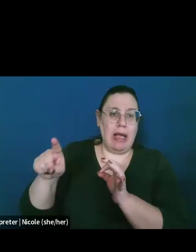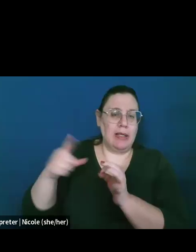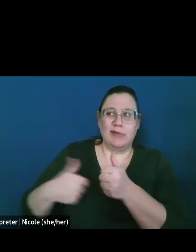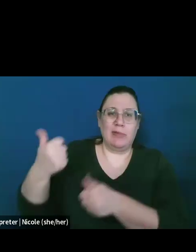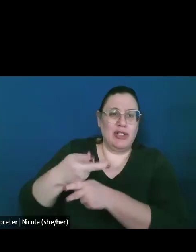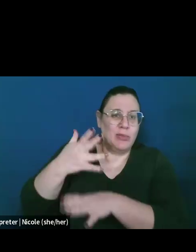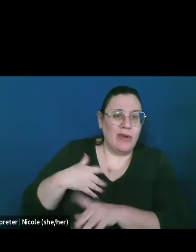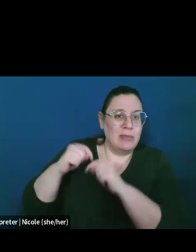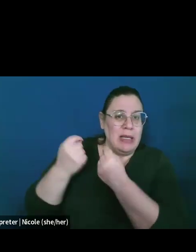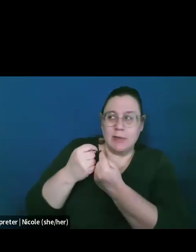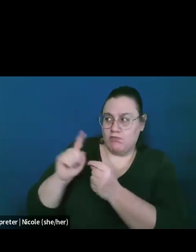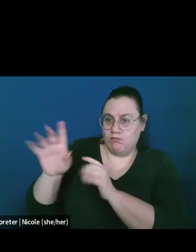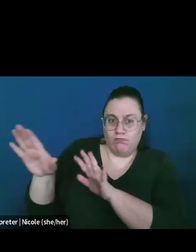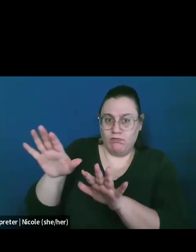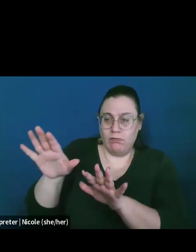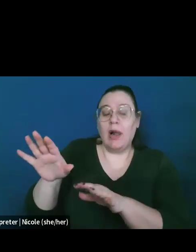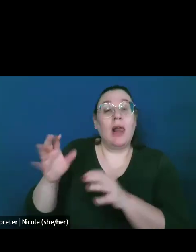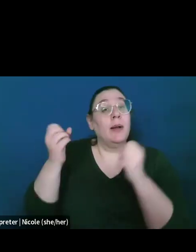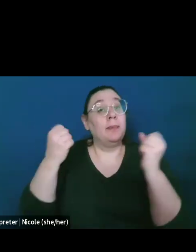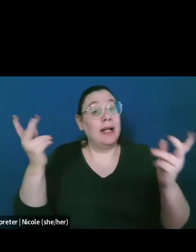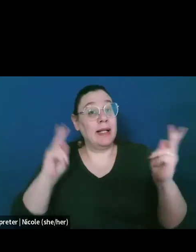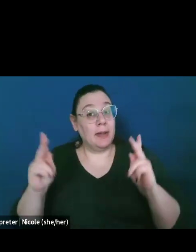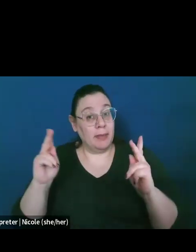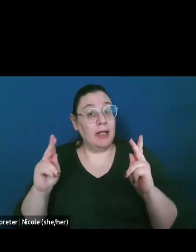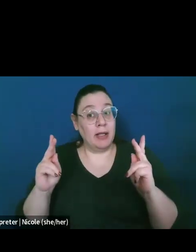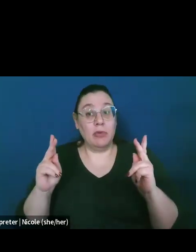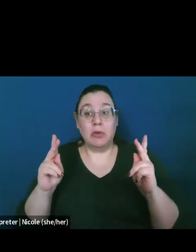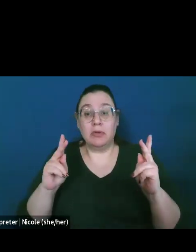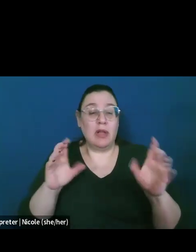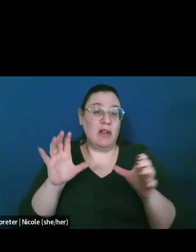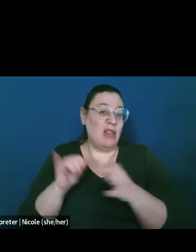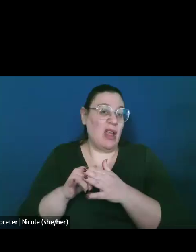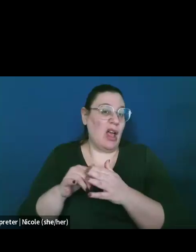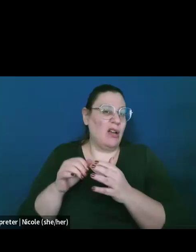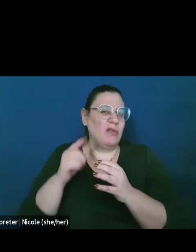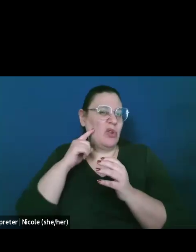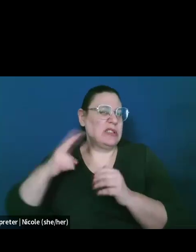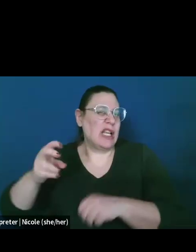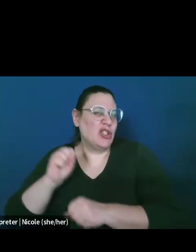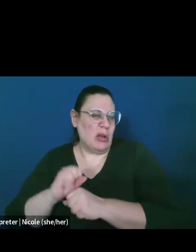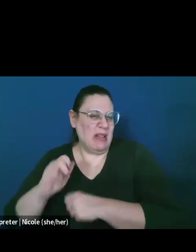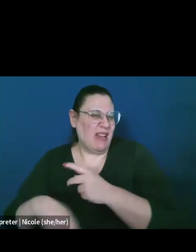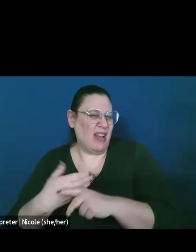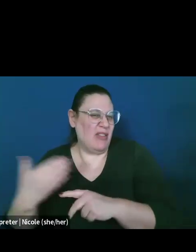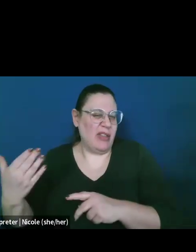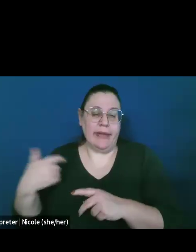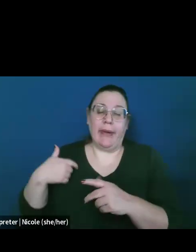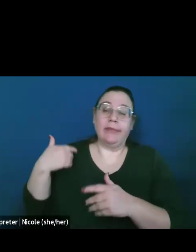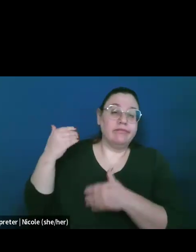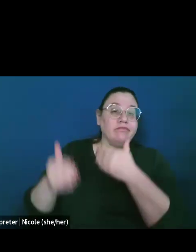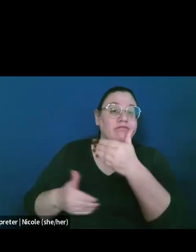supervisor and team. And a lot of people have done this with second jobs and things. So I just had to go kind of through the process